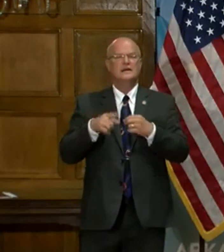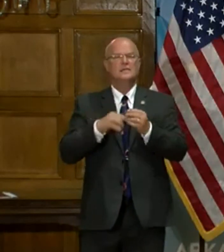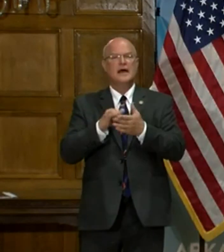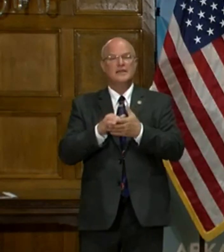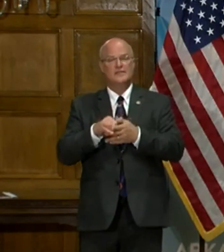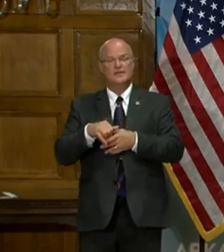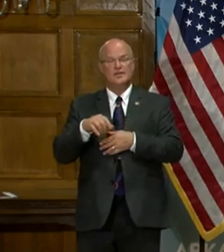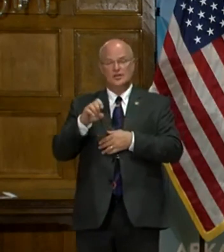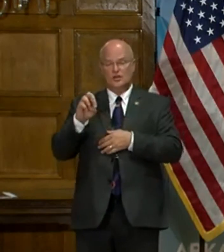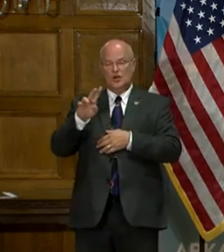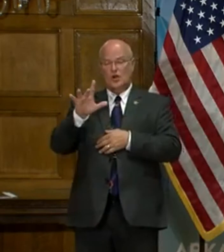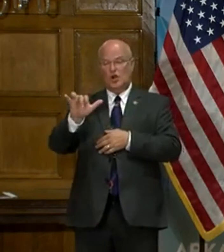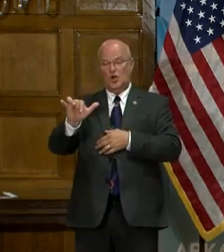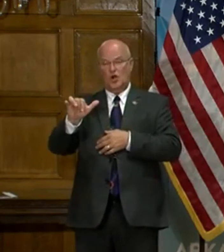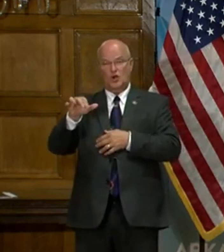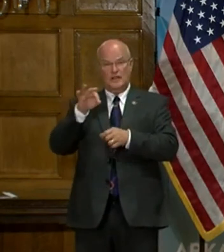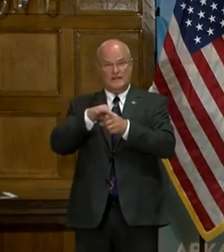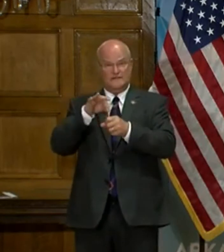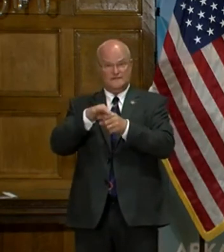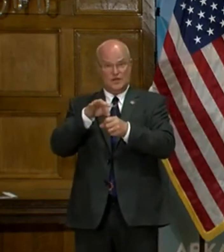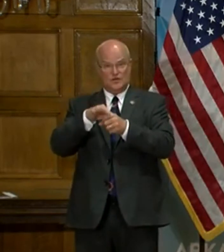of the early voting.